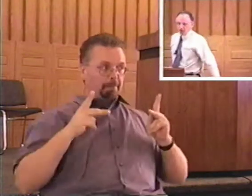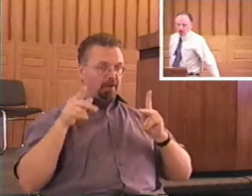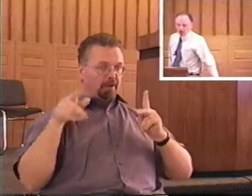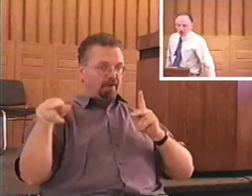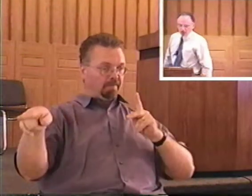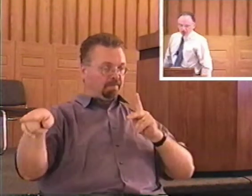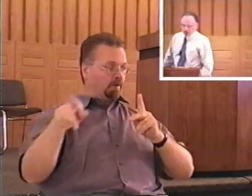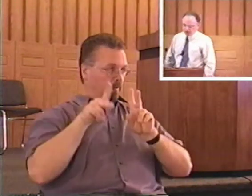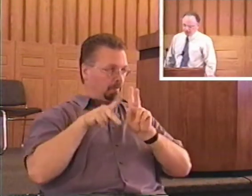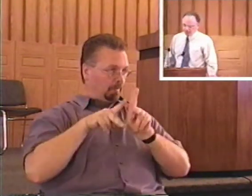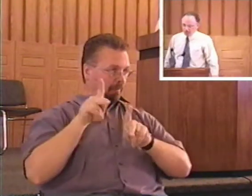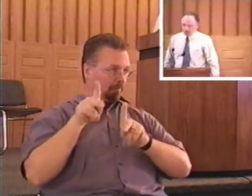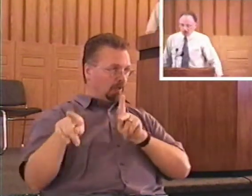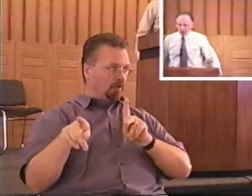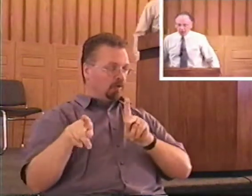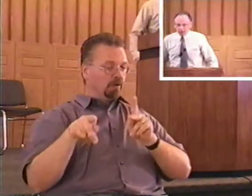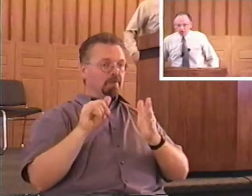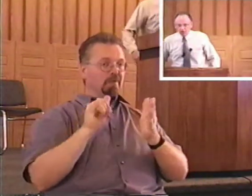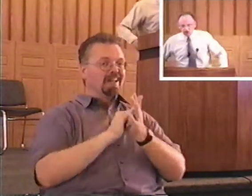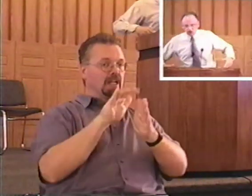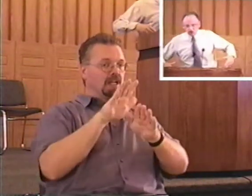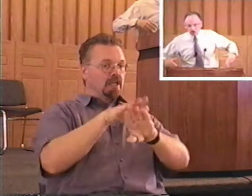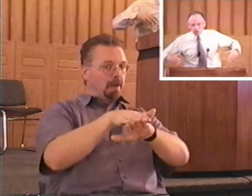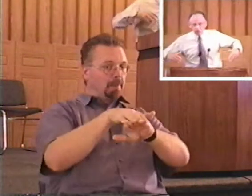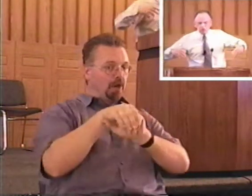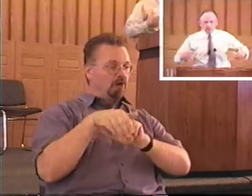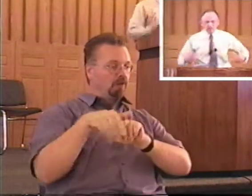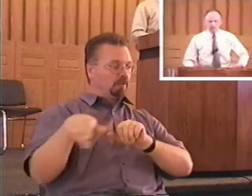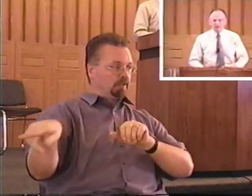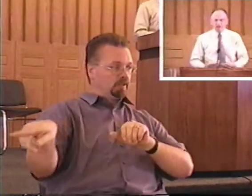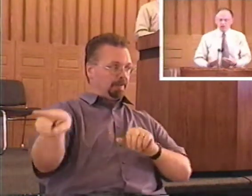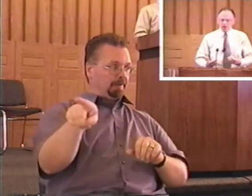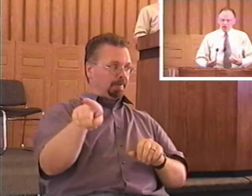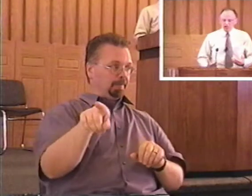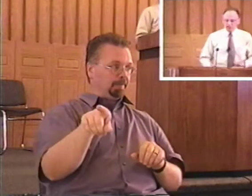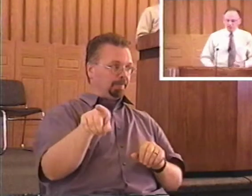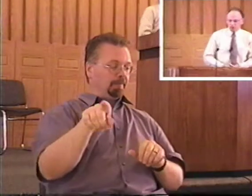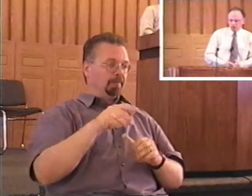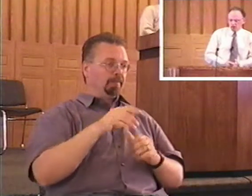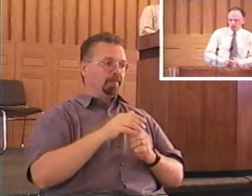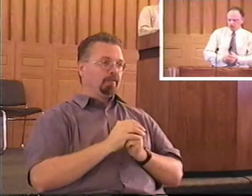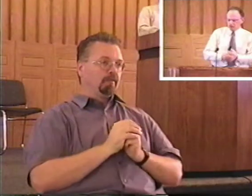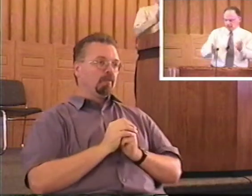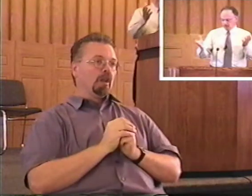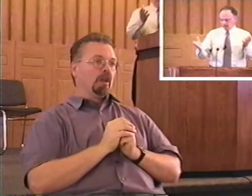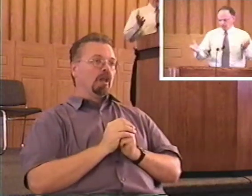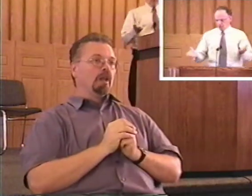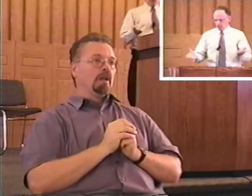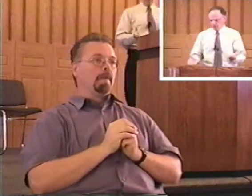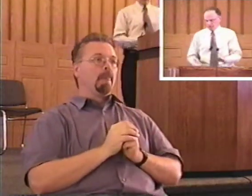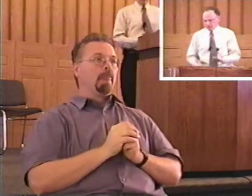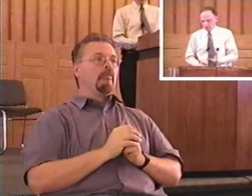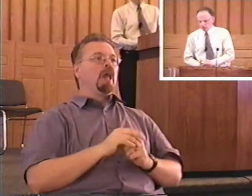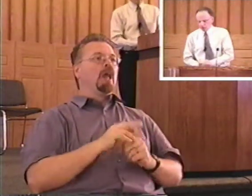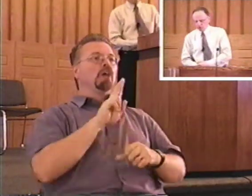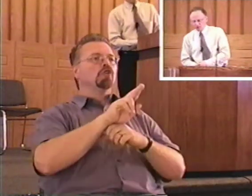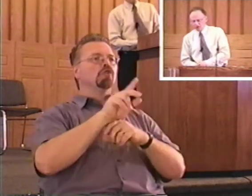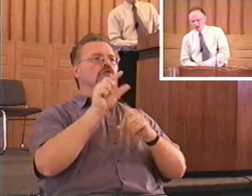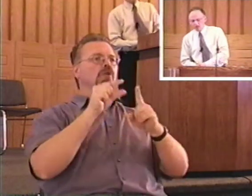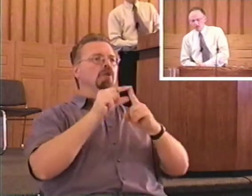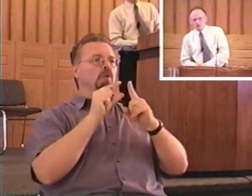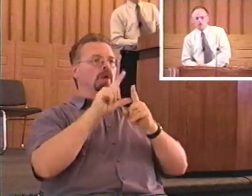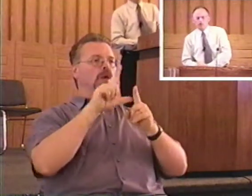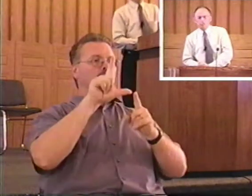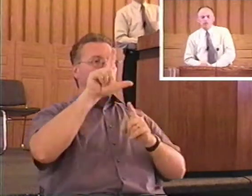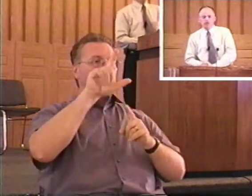is hypocrisy. Now, by using this word leaven, as we saw today for those of us who